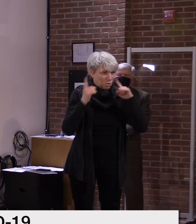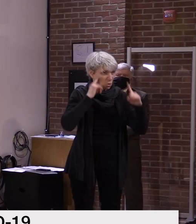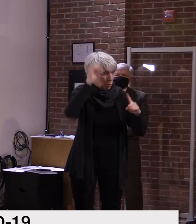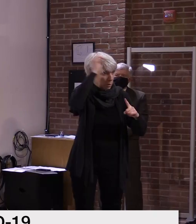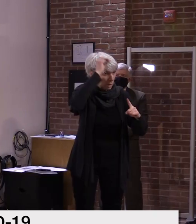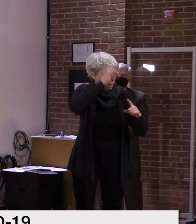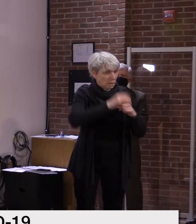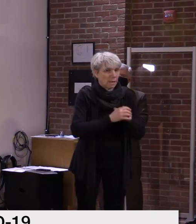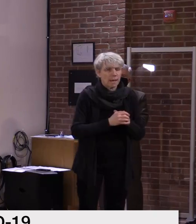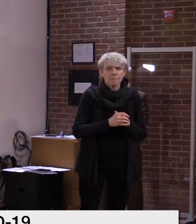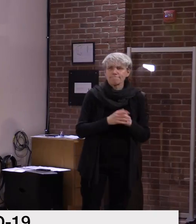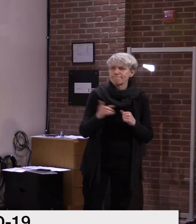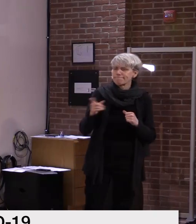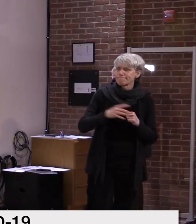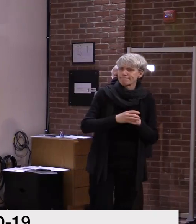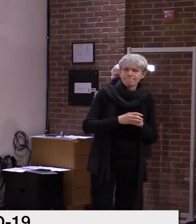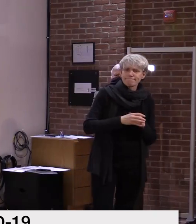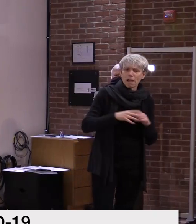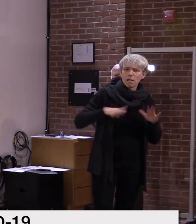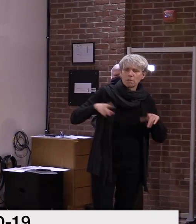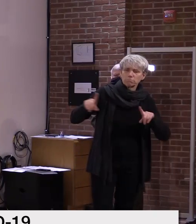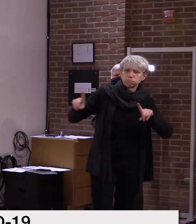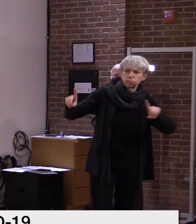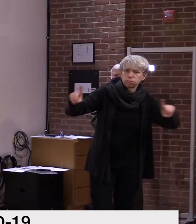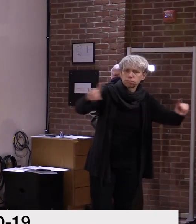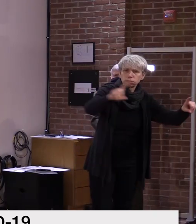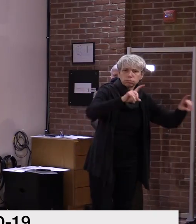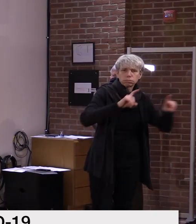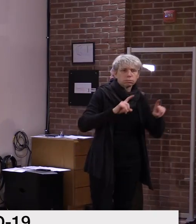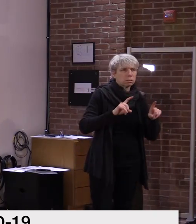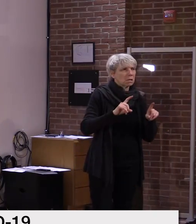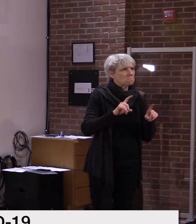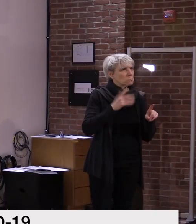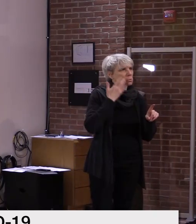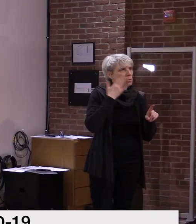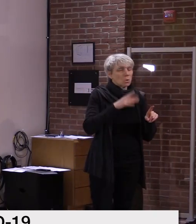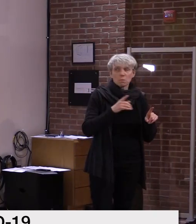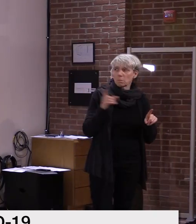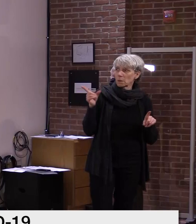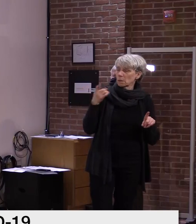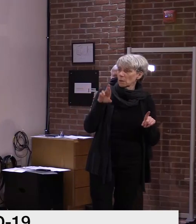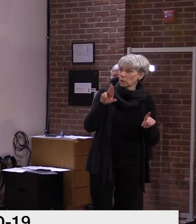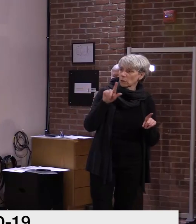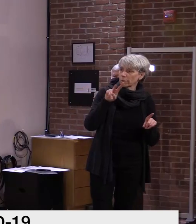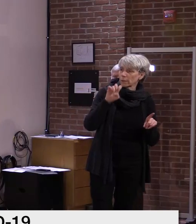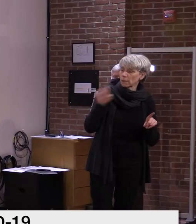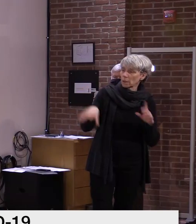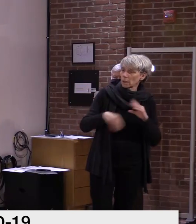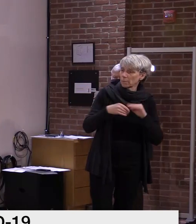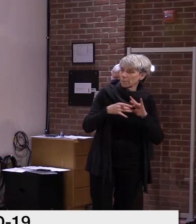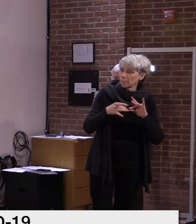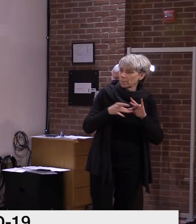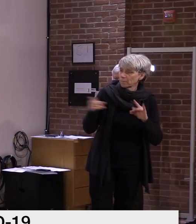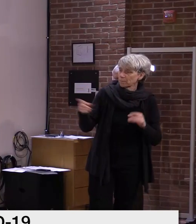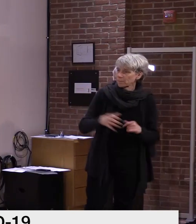have any data on that at this point in time, but maybe Dr. Levine has some thoughts.